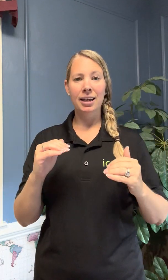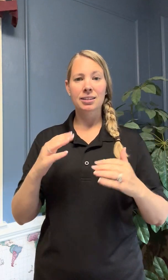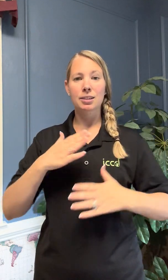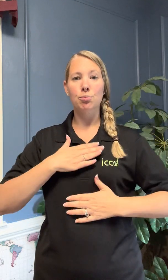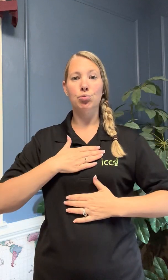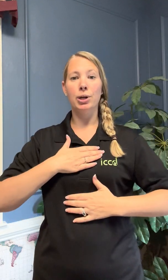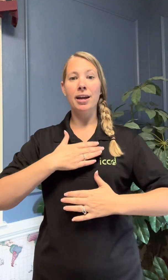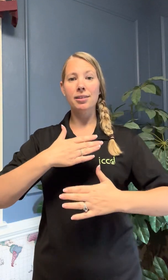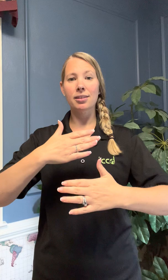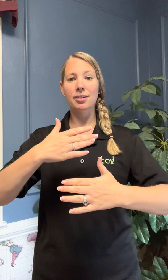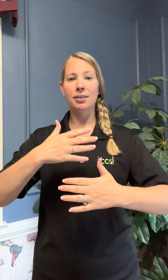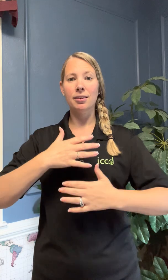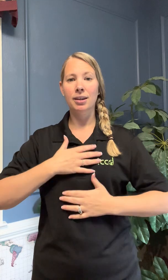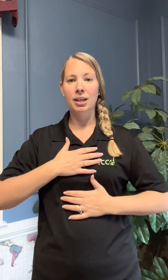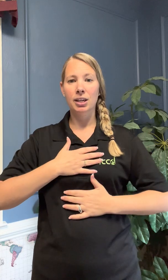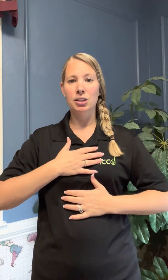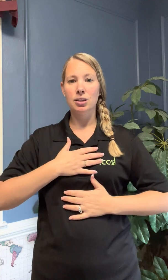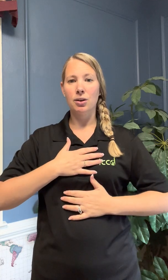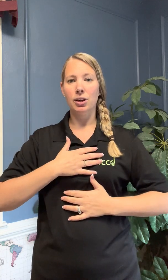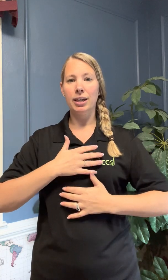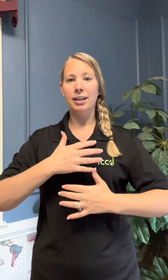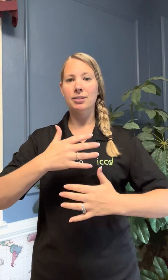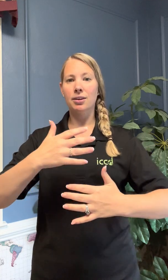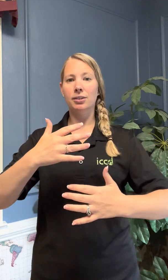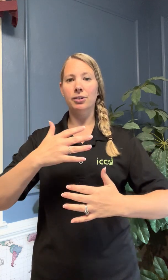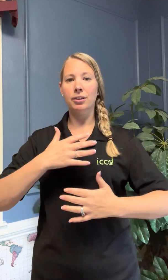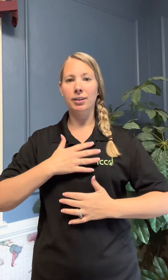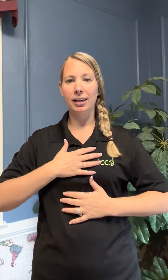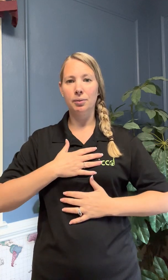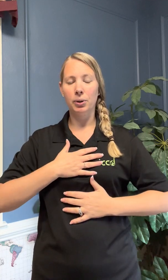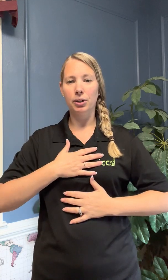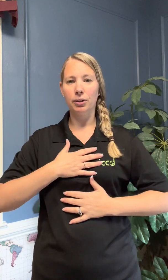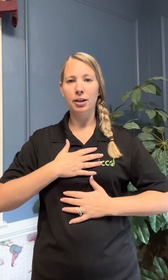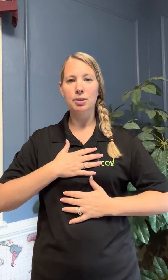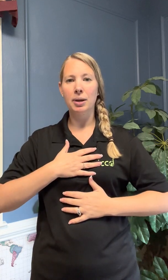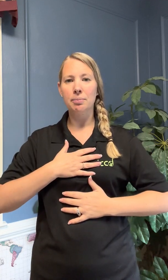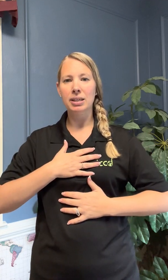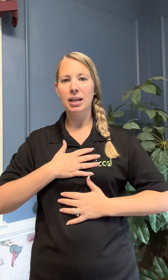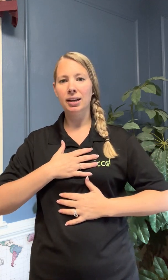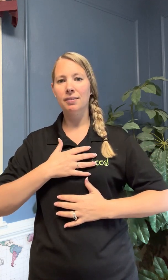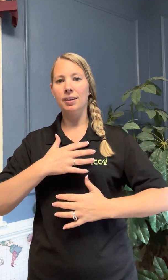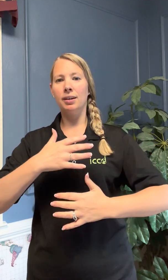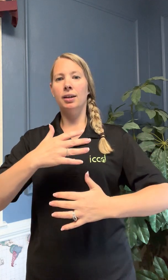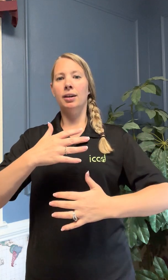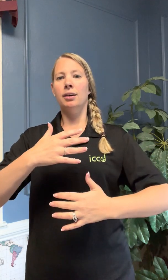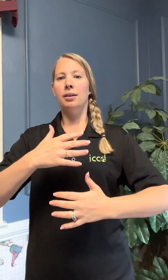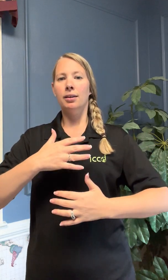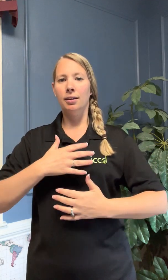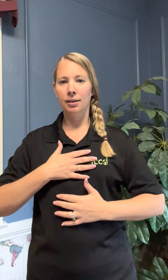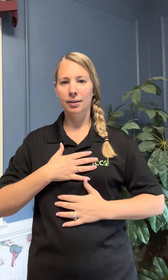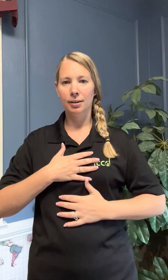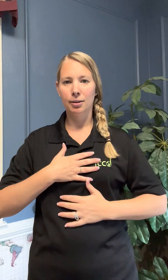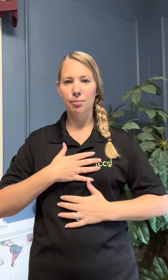Next, breath. So your hands on your, like where your lungs might be kind of, and